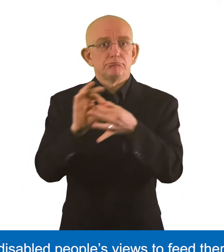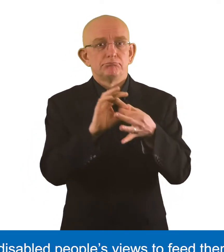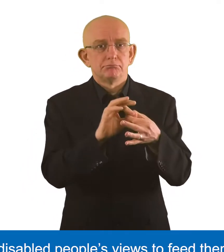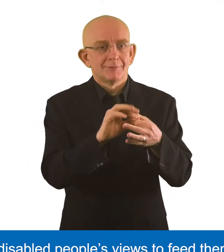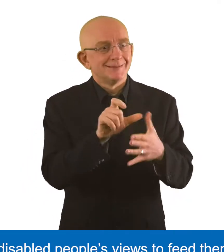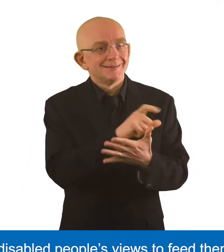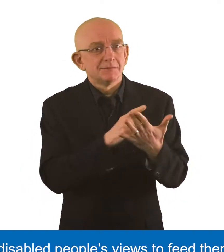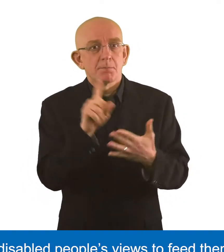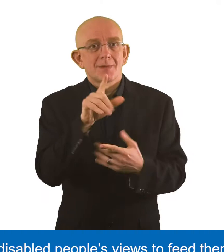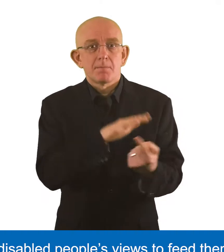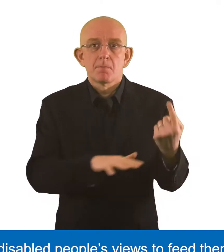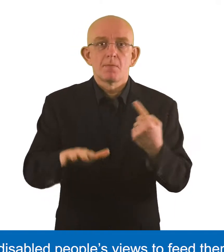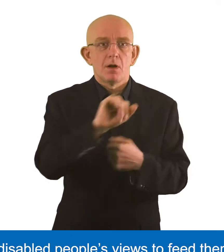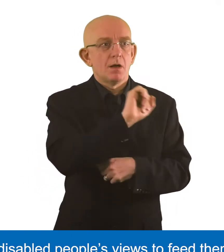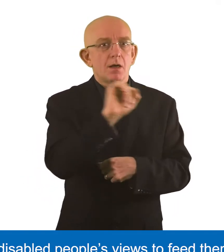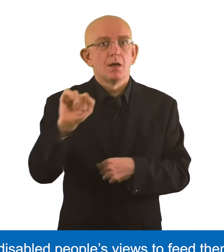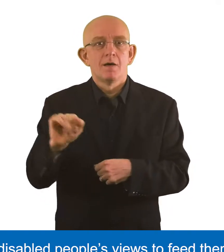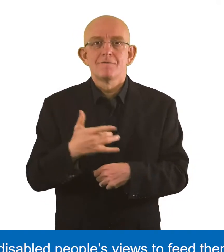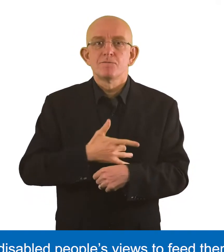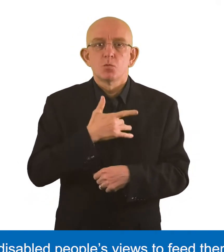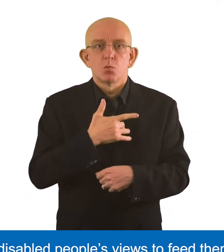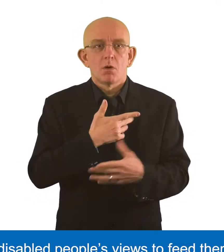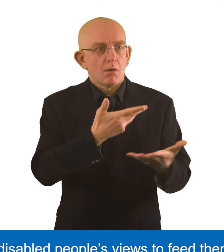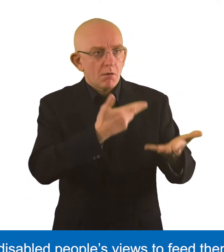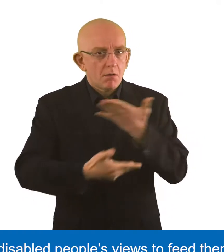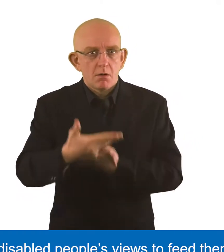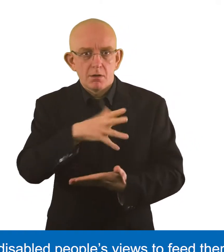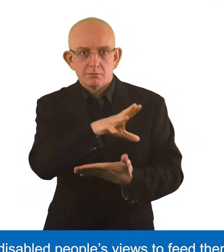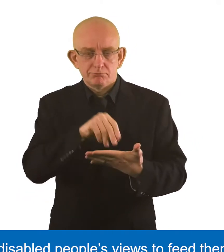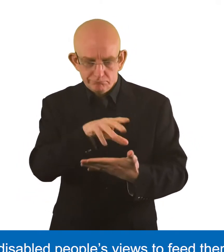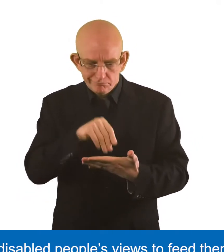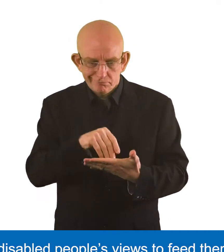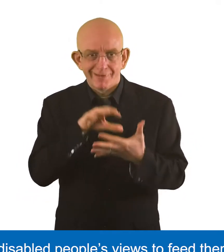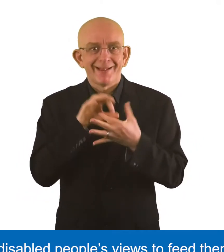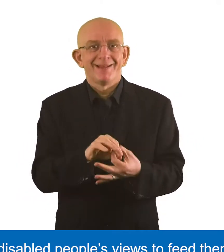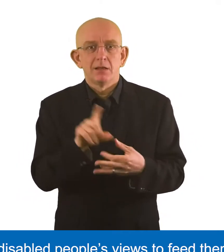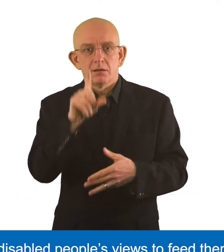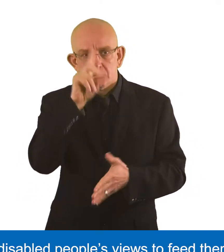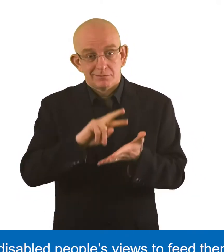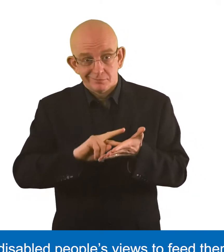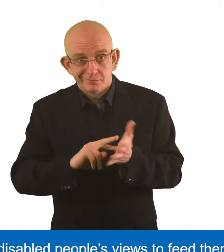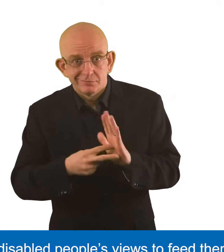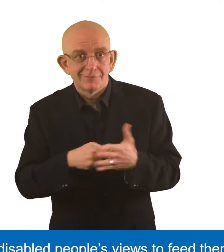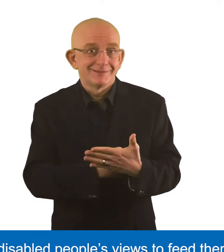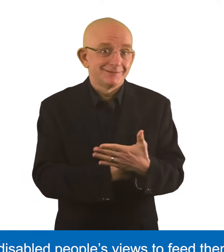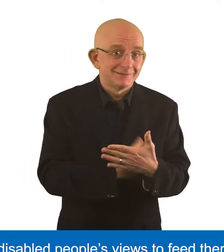The coordination of disabled people's views to feed them into the design, development, and running of government